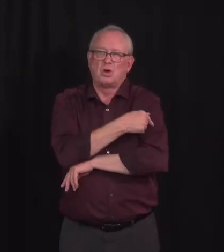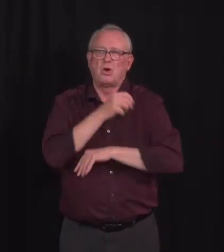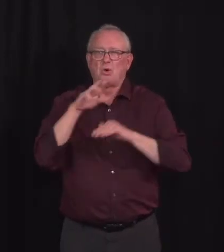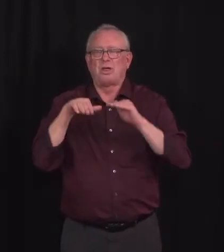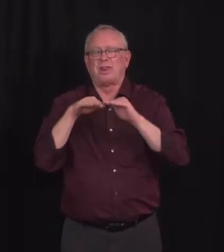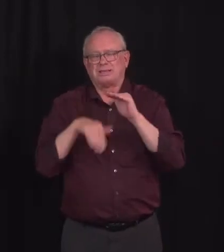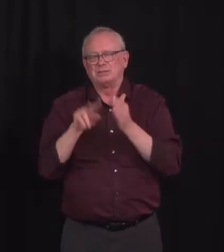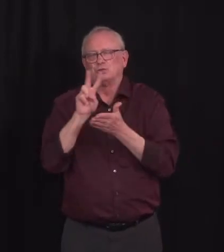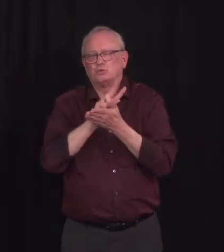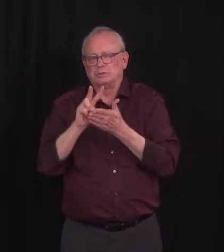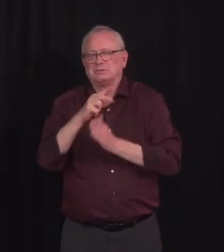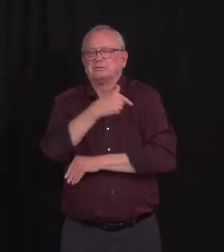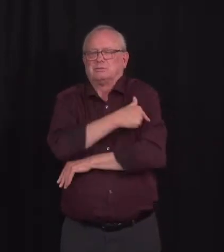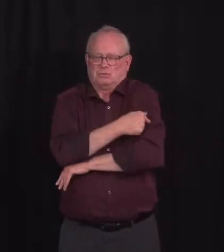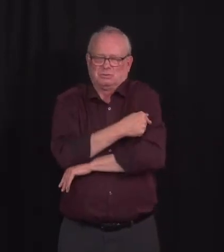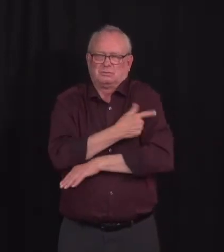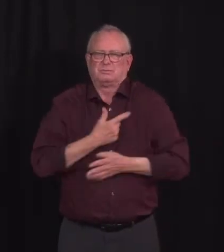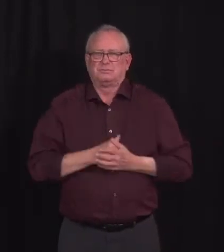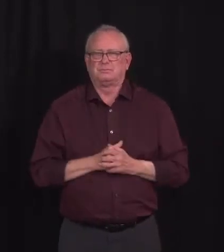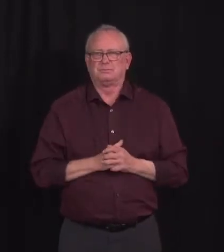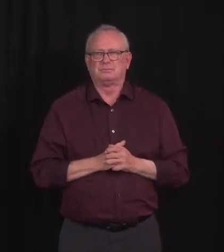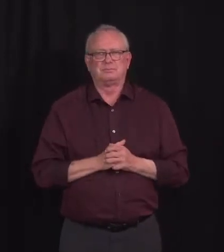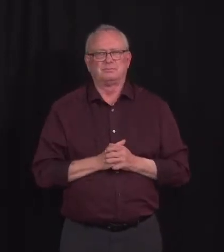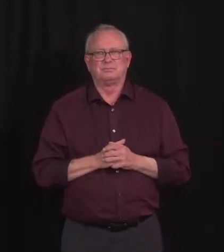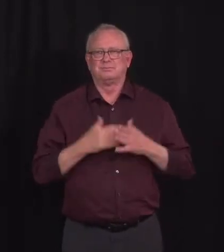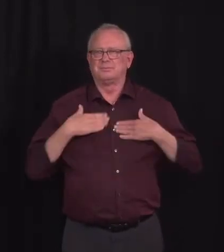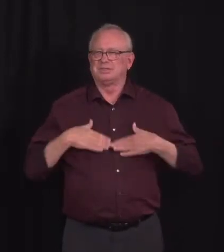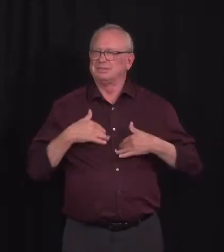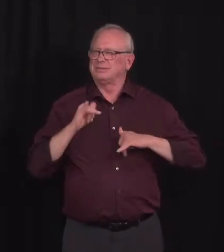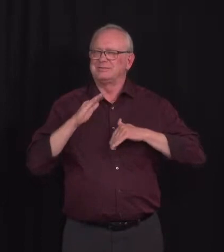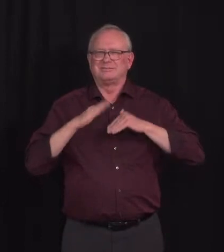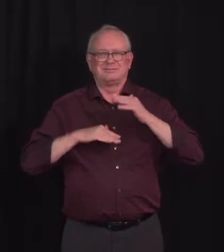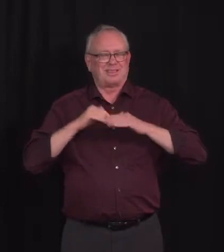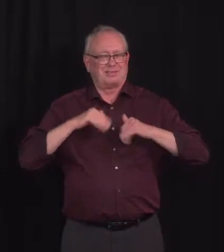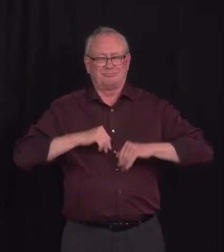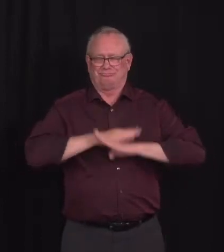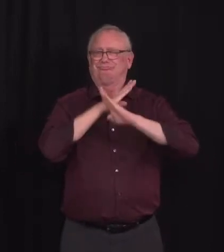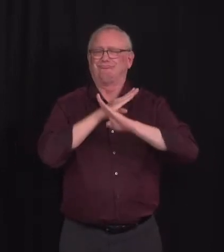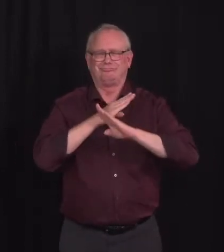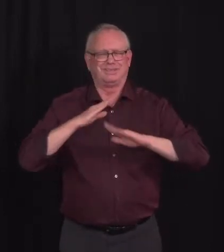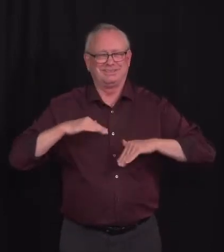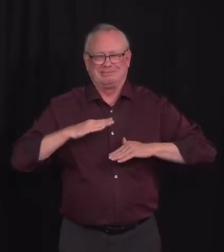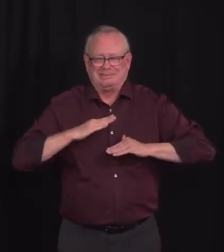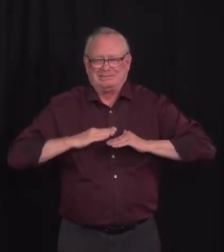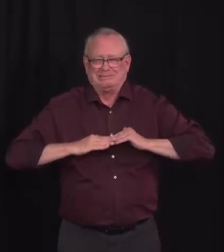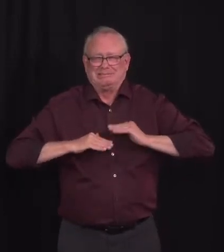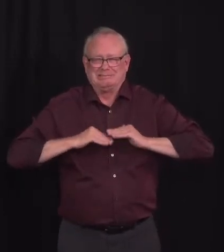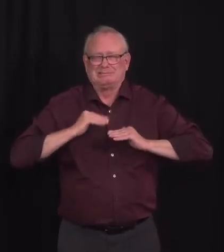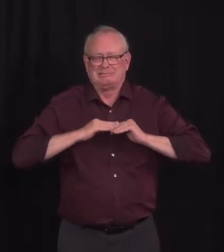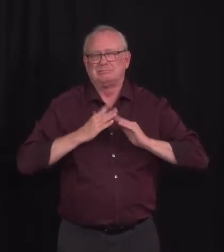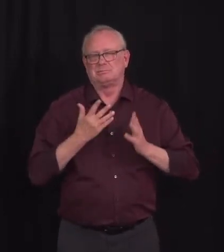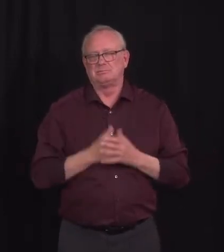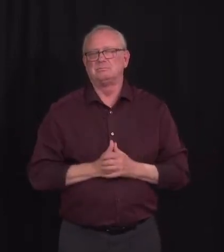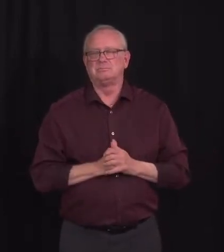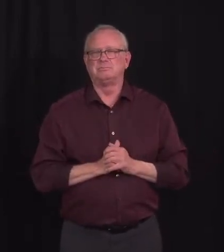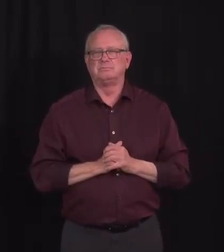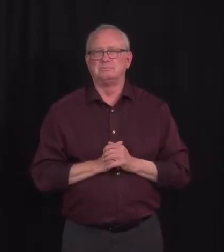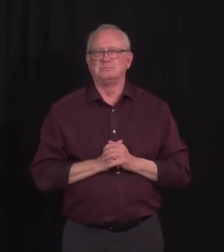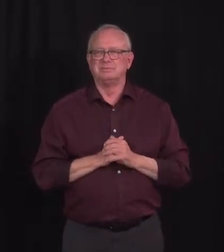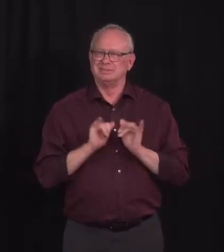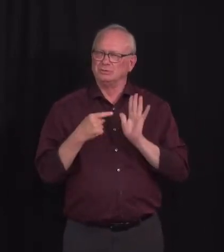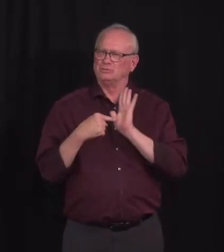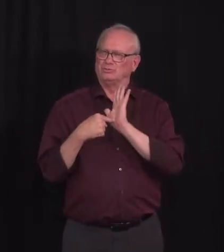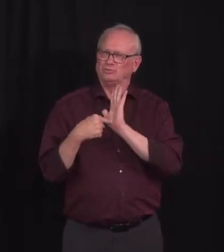a chance to be effective within those 2 weeks from their first dose. These numbers reinforce just how